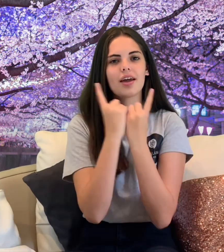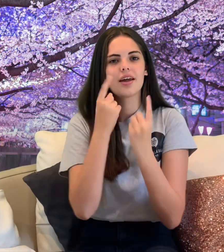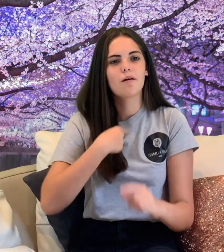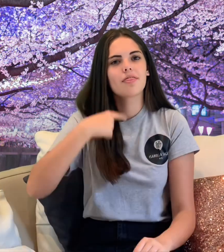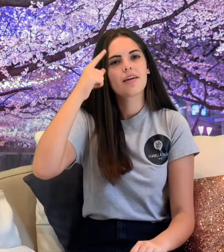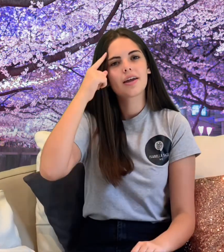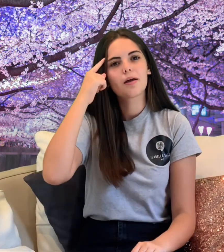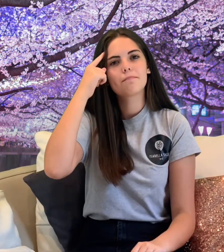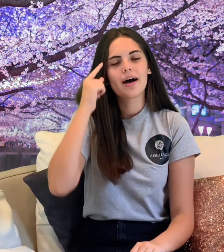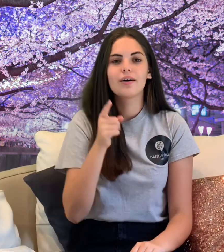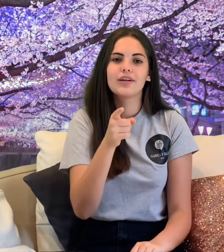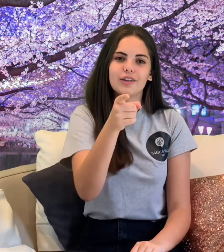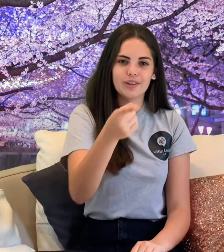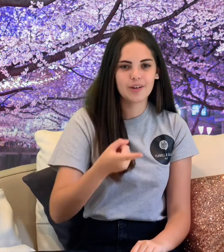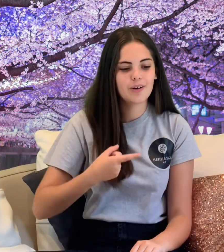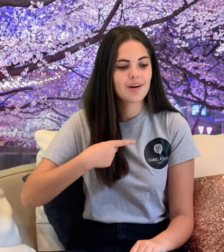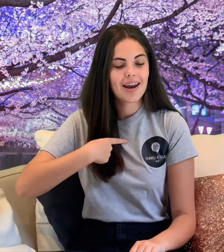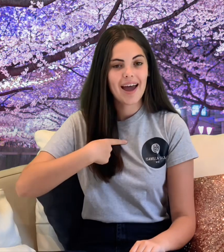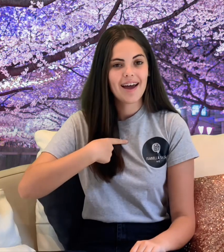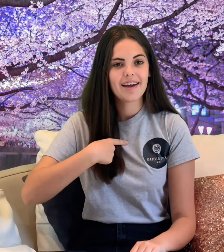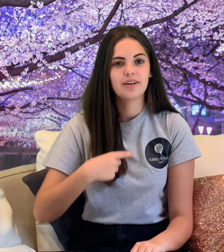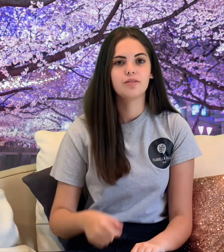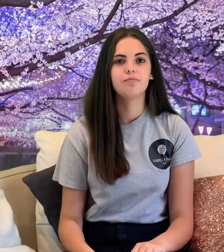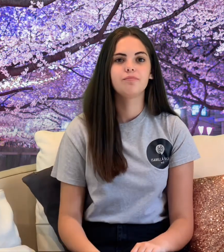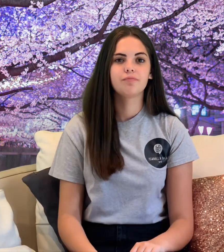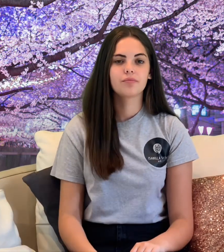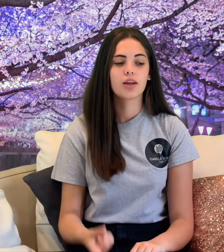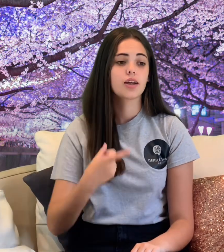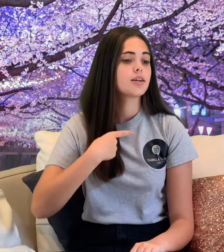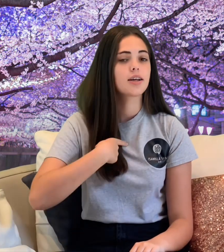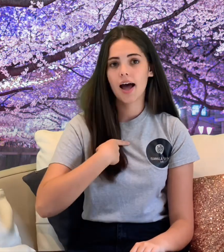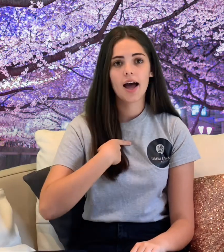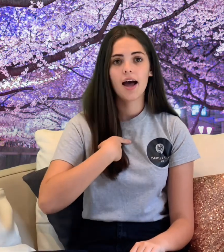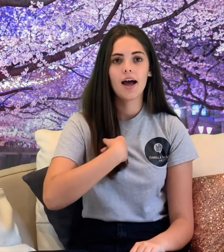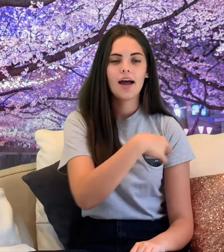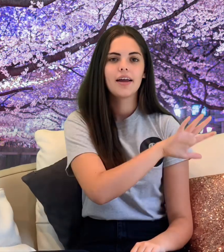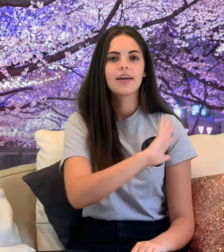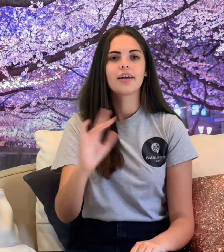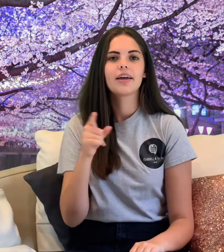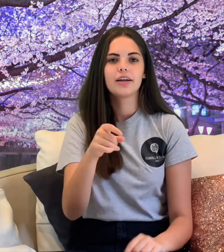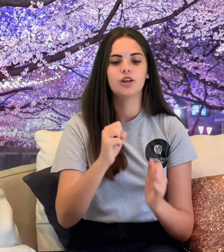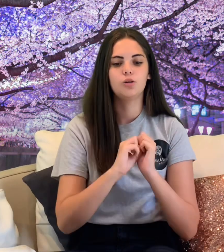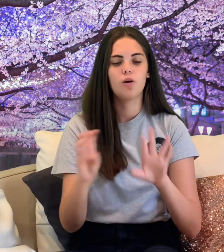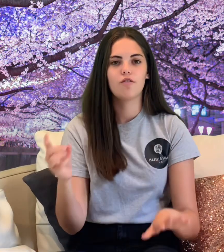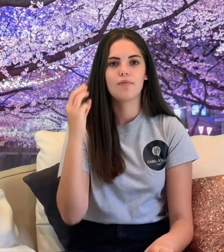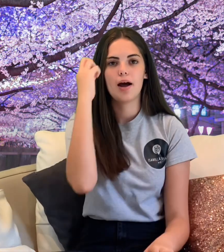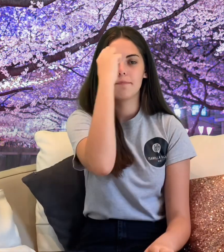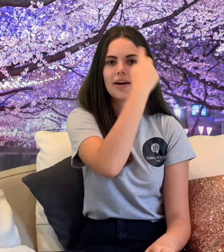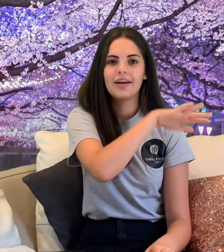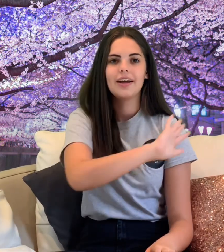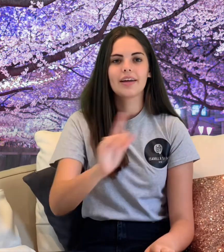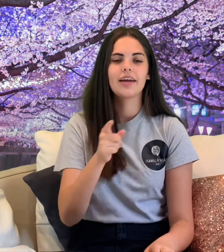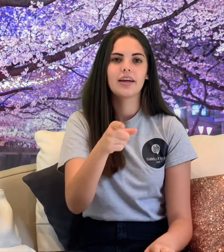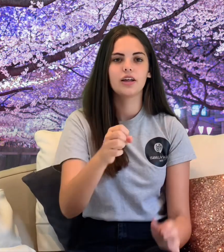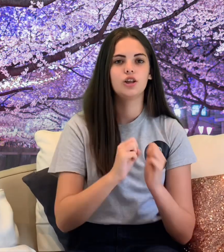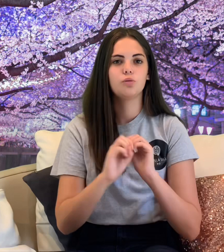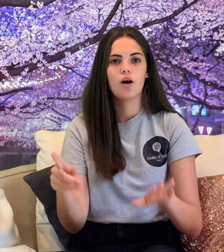I'm thinking about is you and I. Cause I you off my mind. Can't get you off